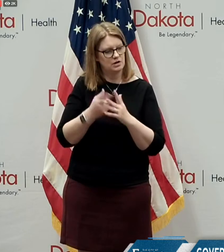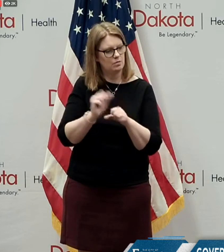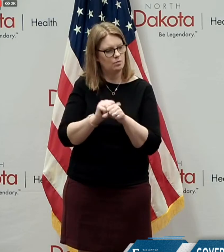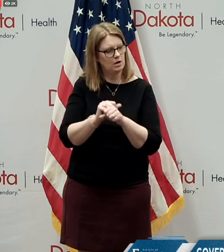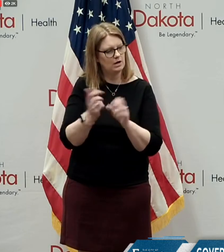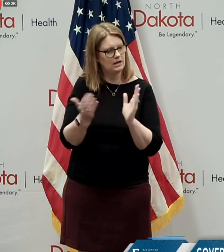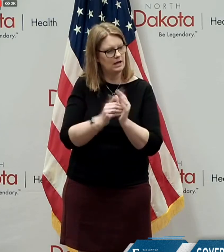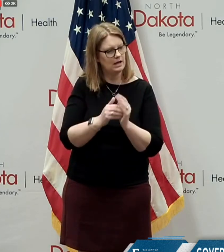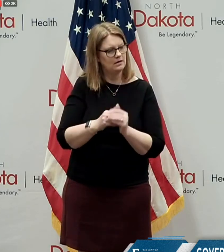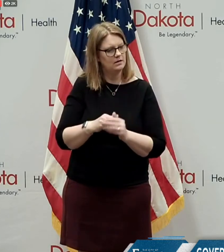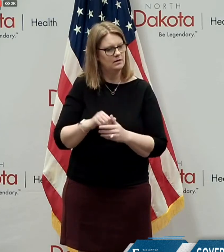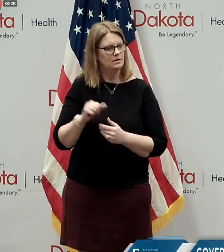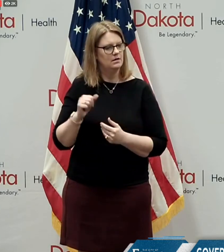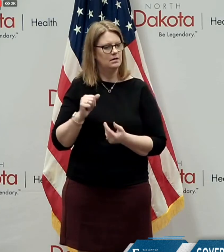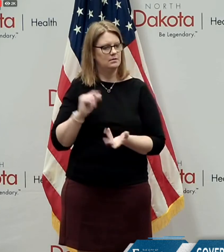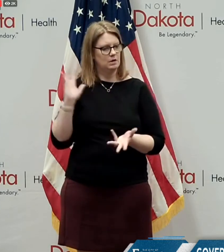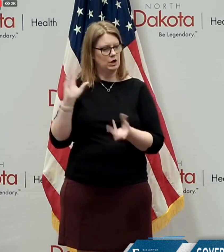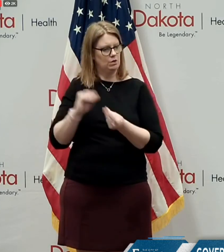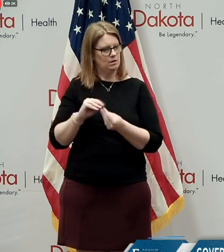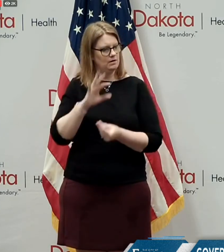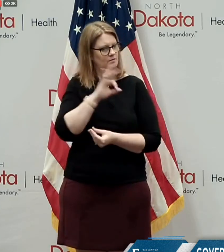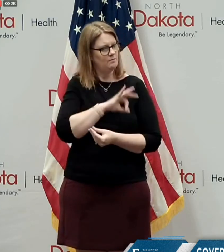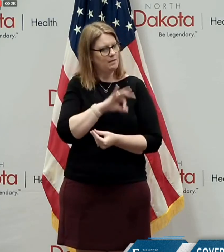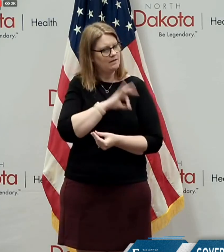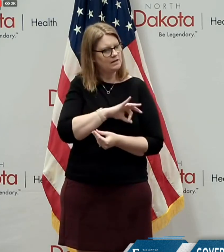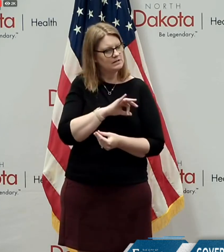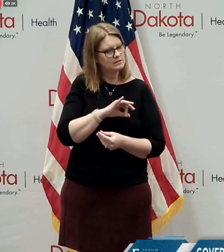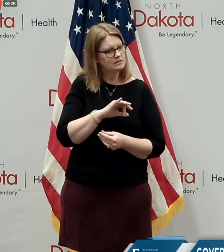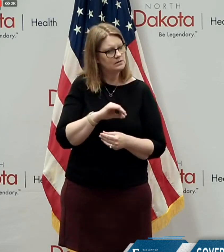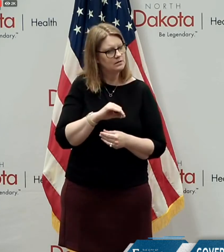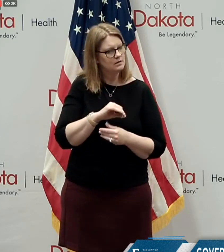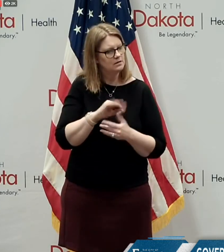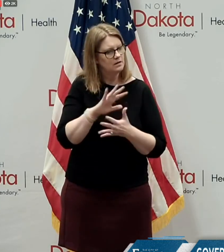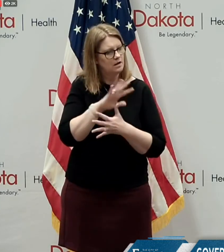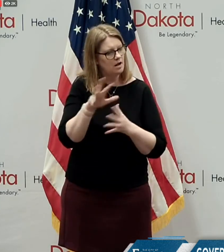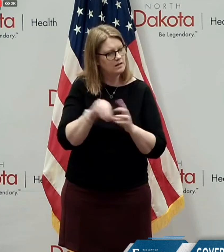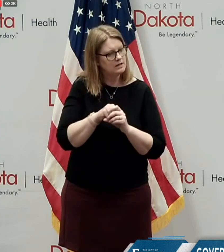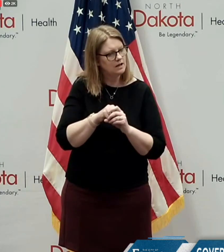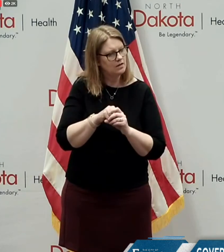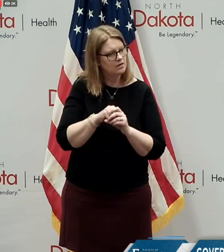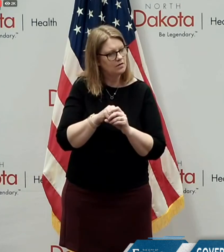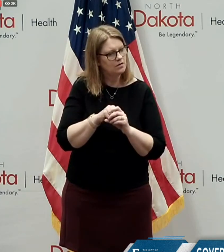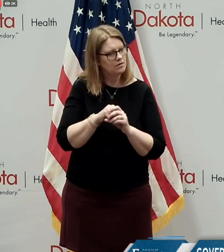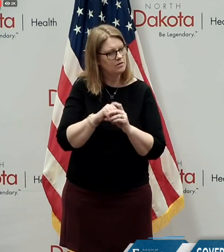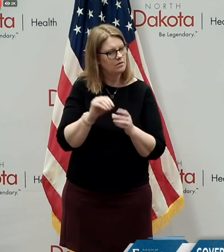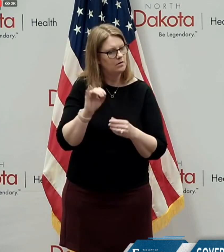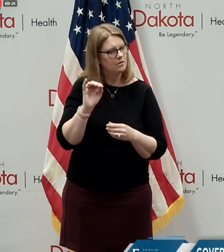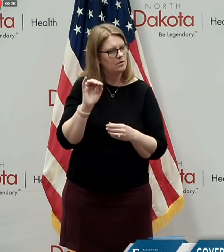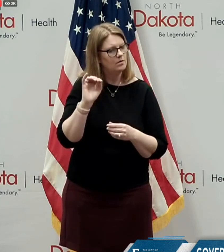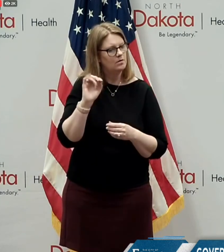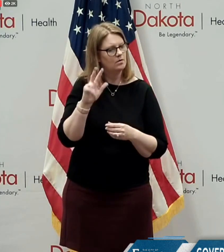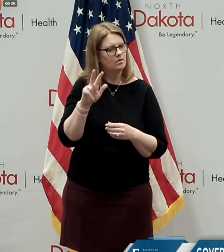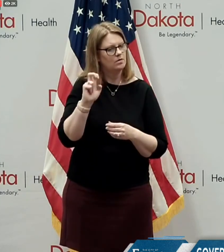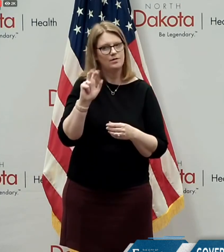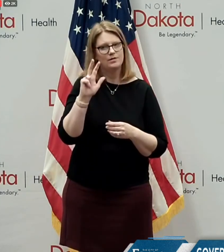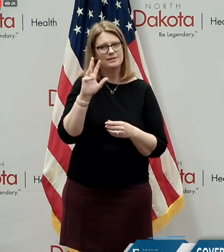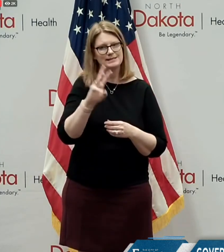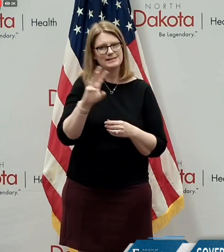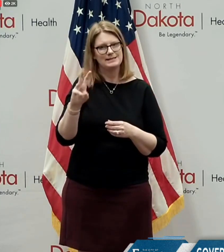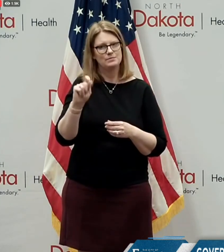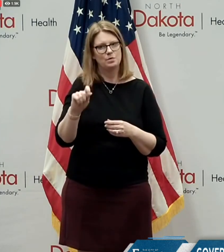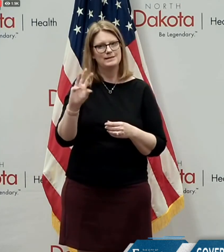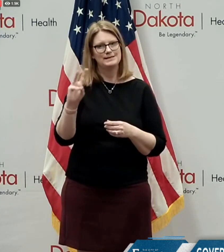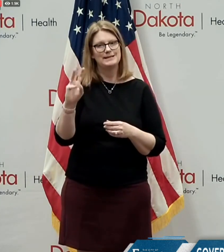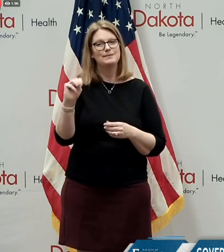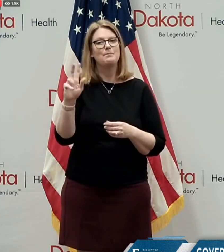Cumulative benefits that have been paid of all types together now total